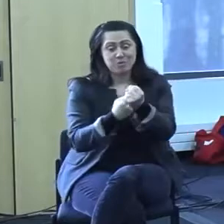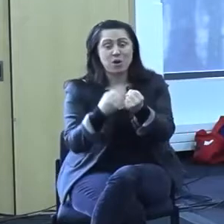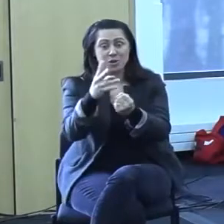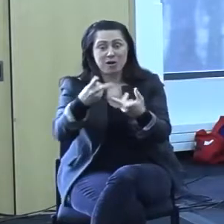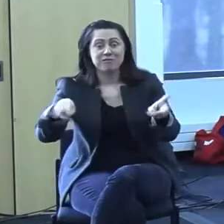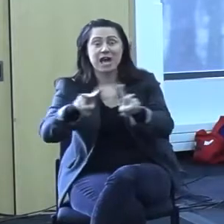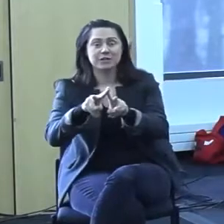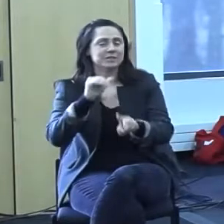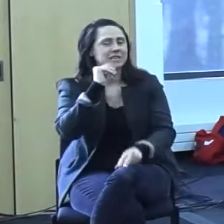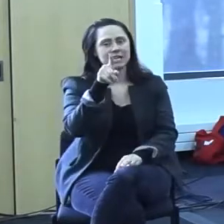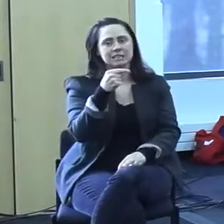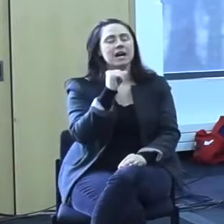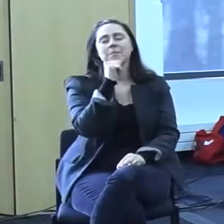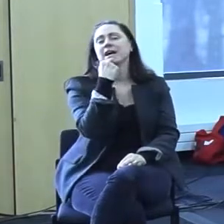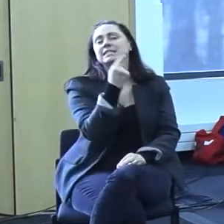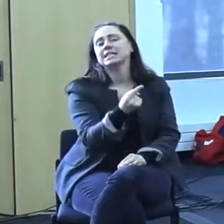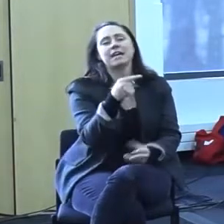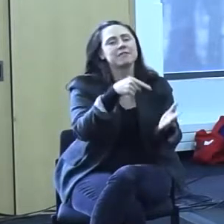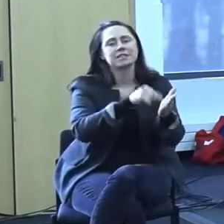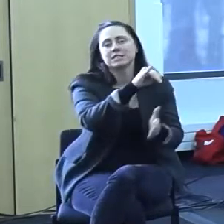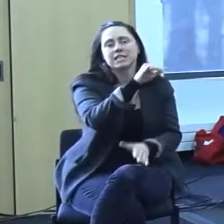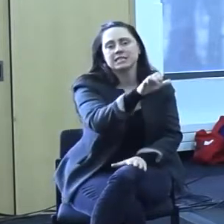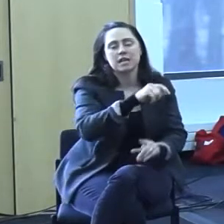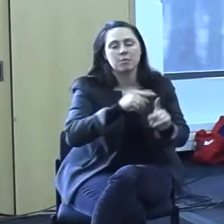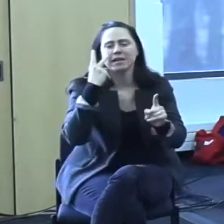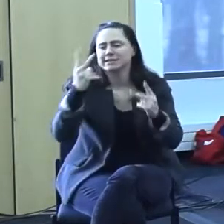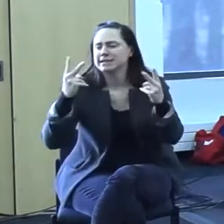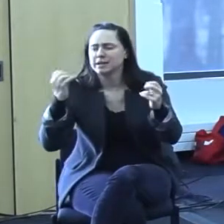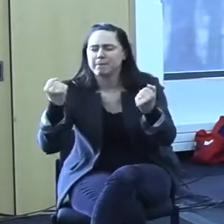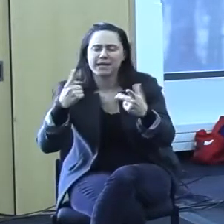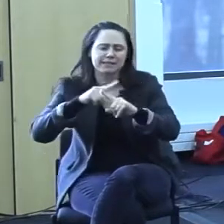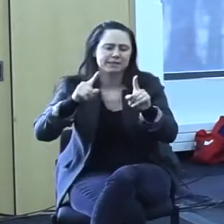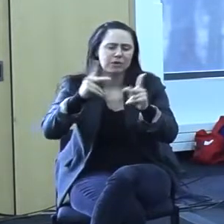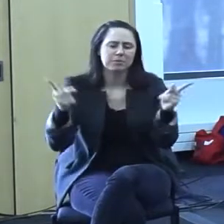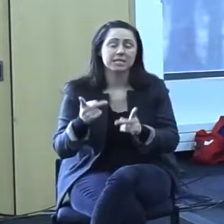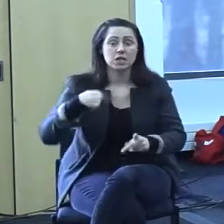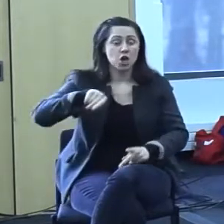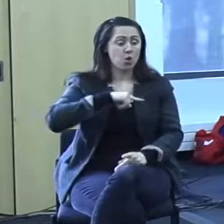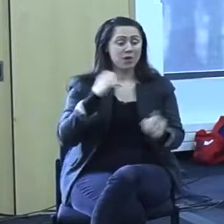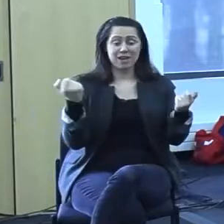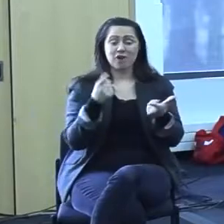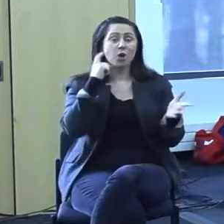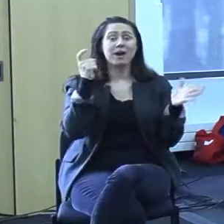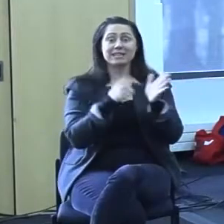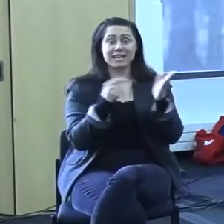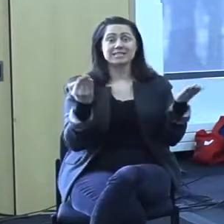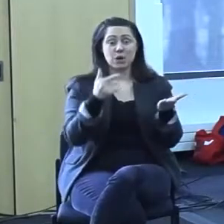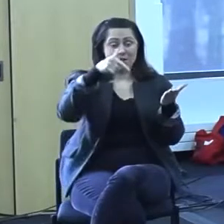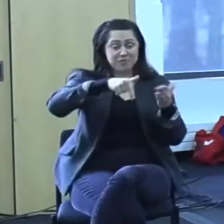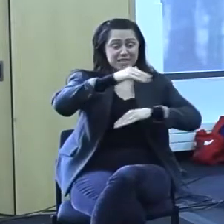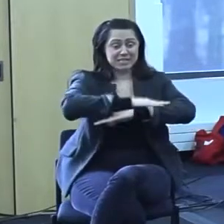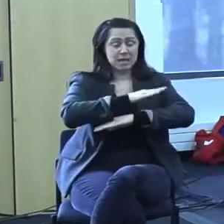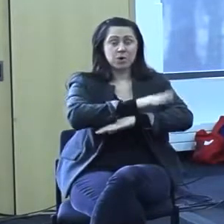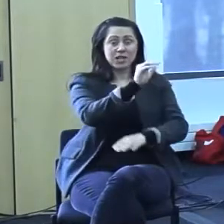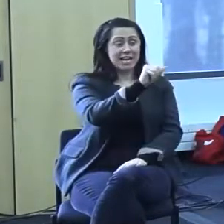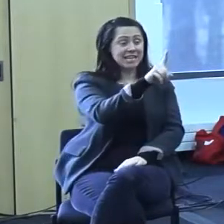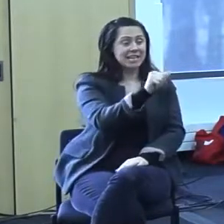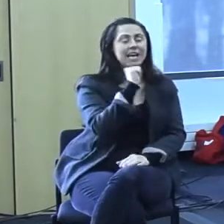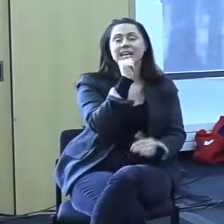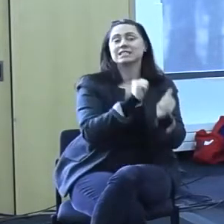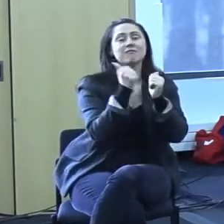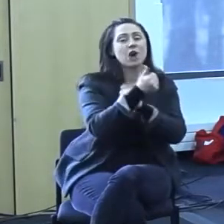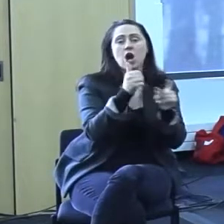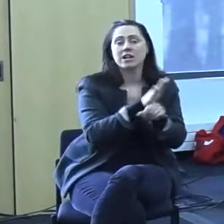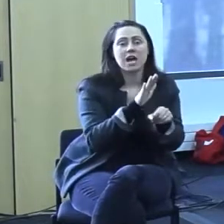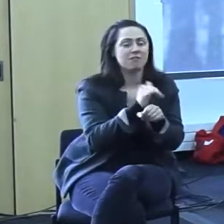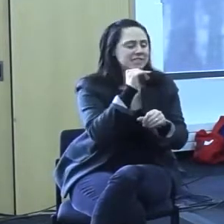this is not just, I'm not saying this at JJC, but I see this at a lot of places. We have all recognized here at this table that ADA doesn't go far enough.